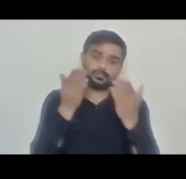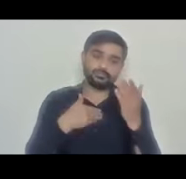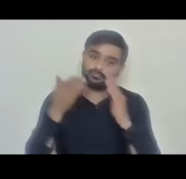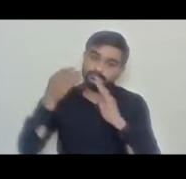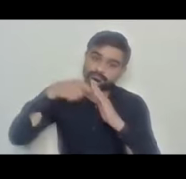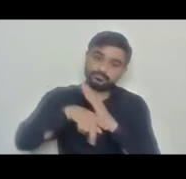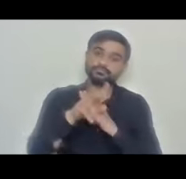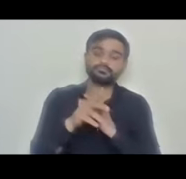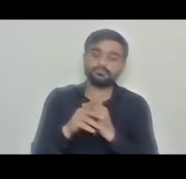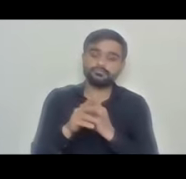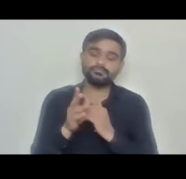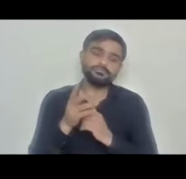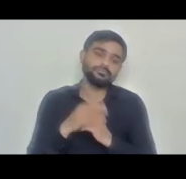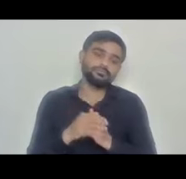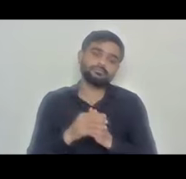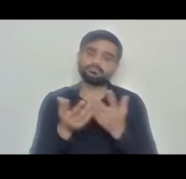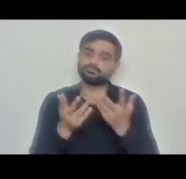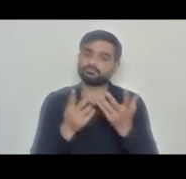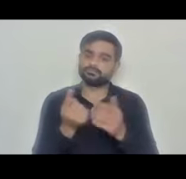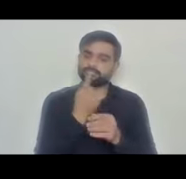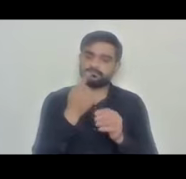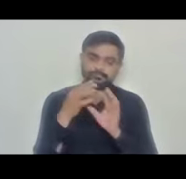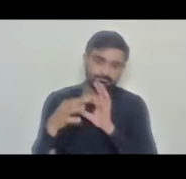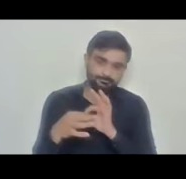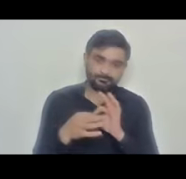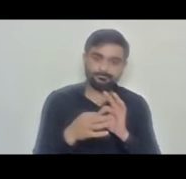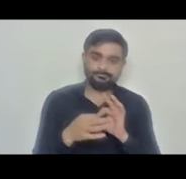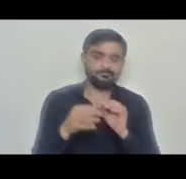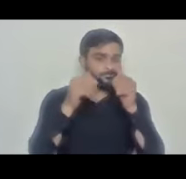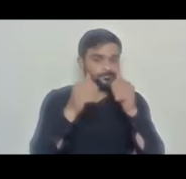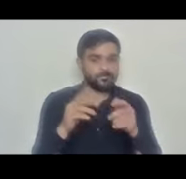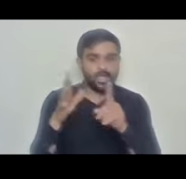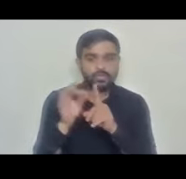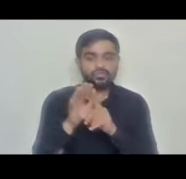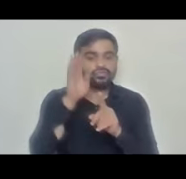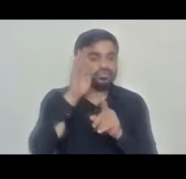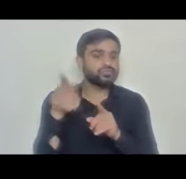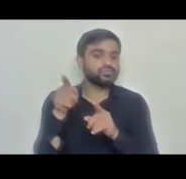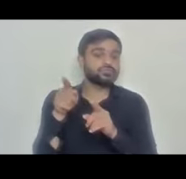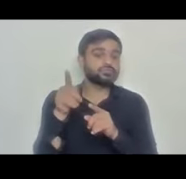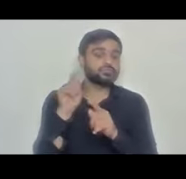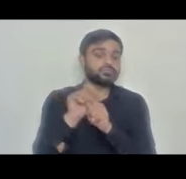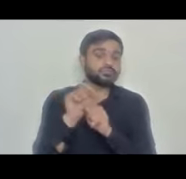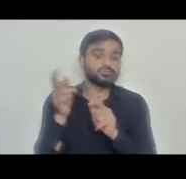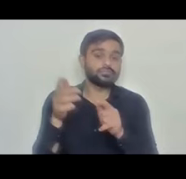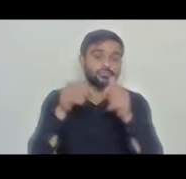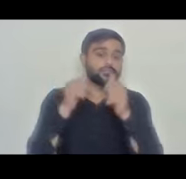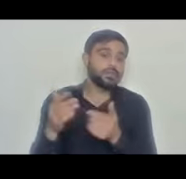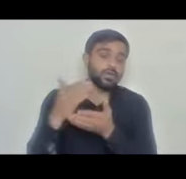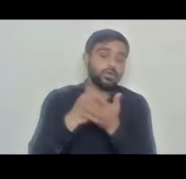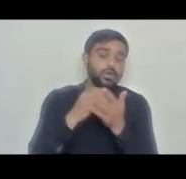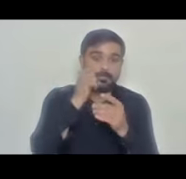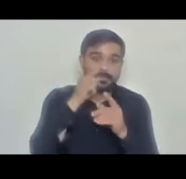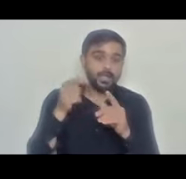into not only through their language and reporting, how the newspapers have created a discourse around gender through